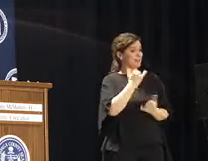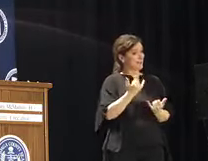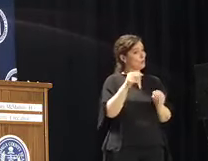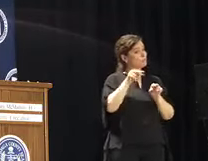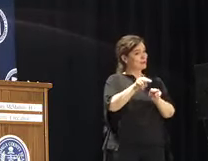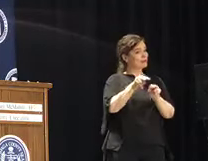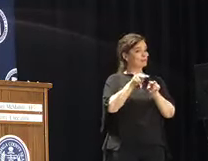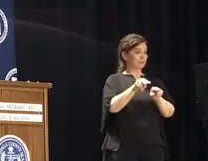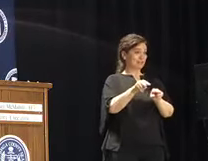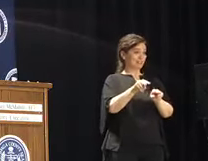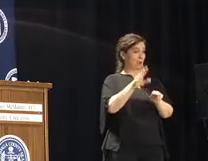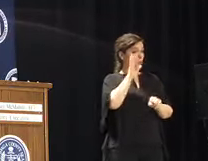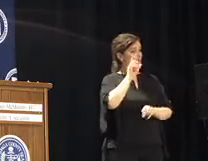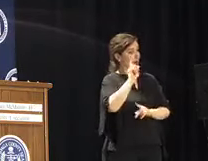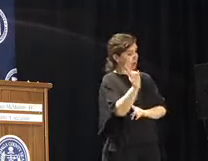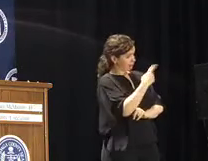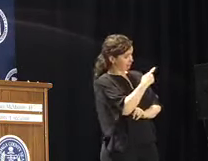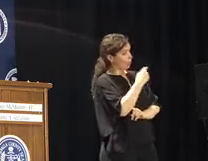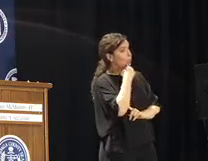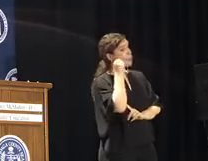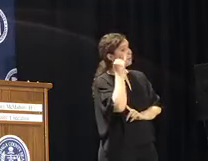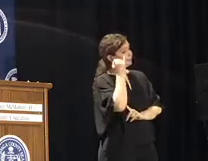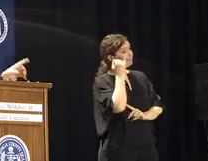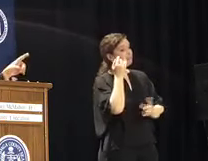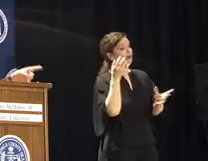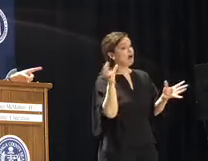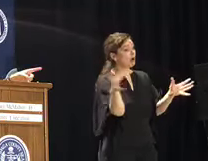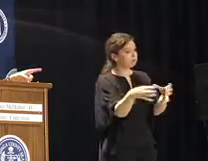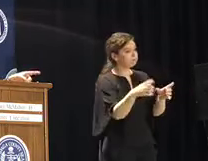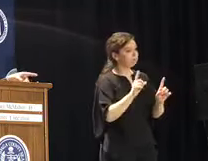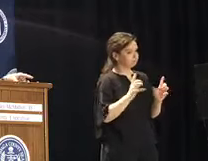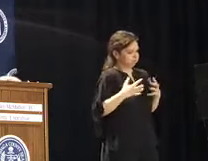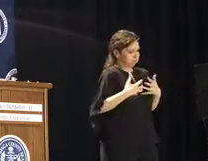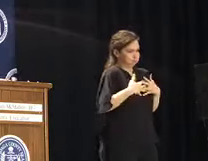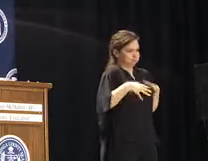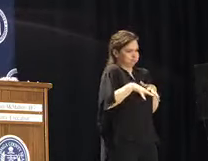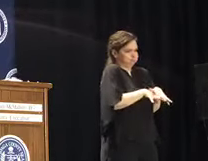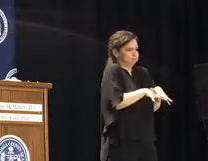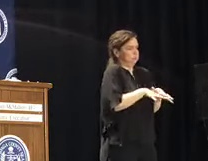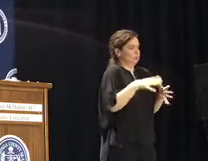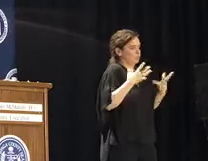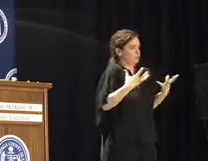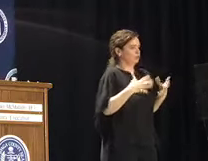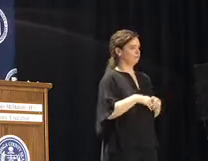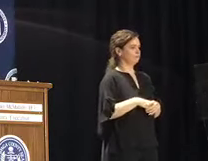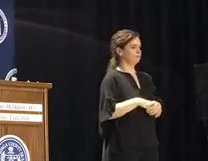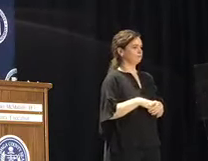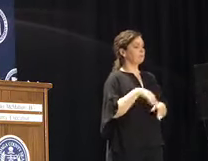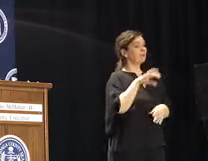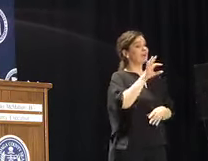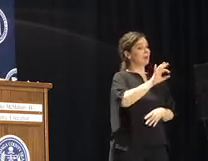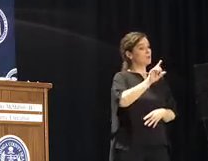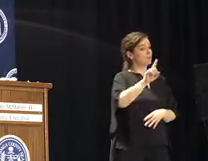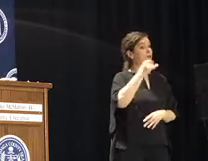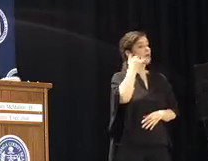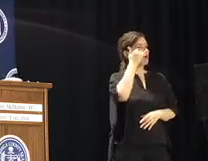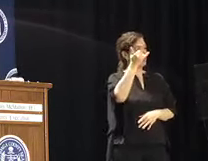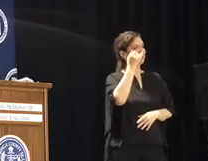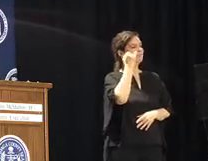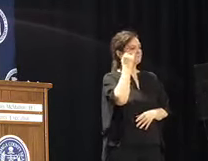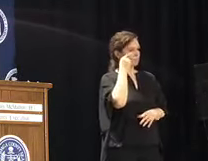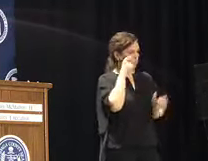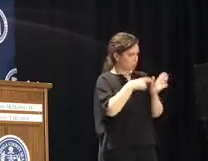and certainly we're going to be enforcing various things. And our 911 is now ready specifically to dispatch people related to